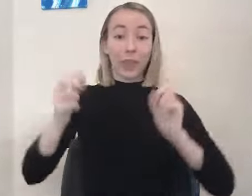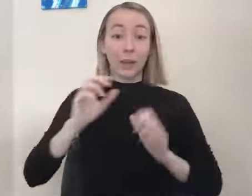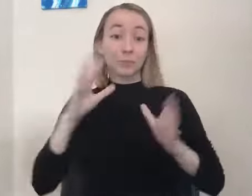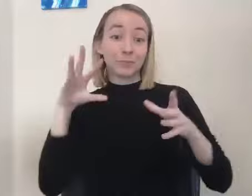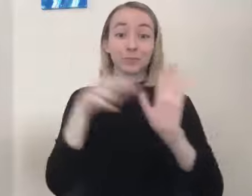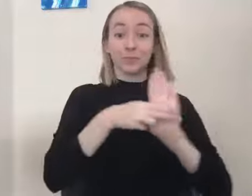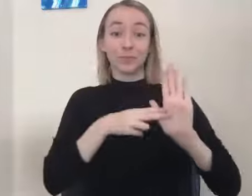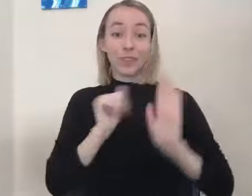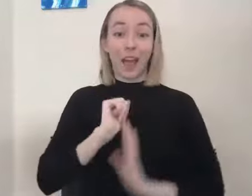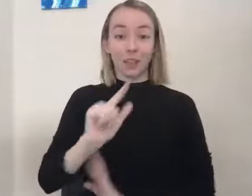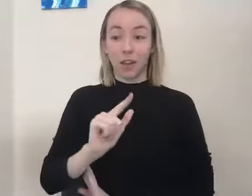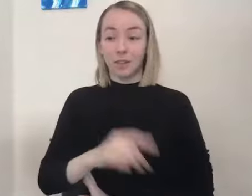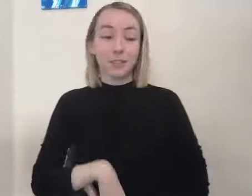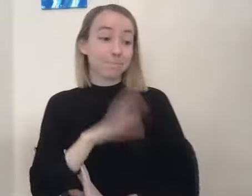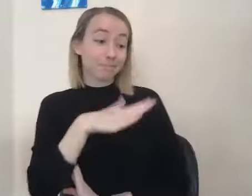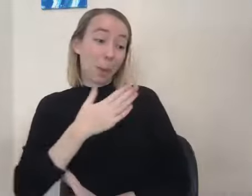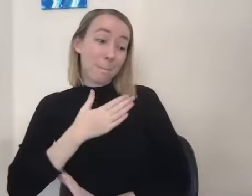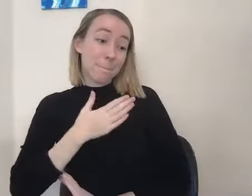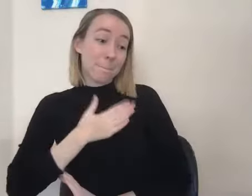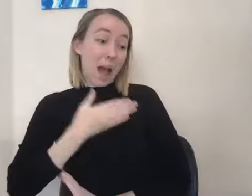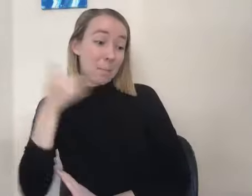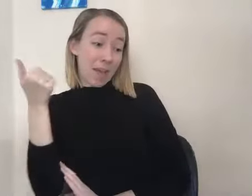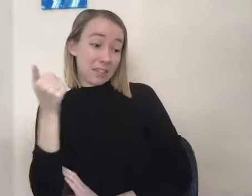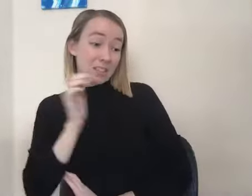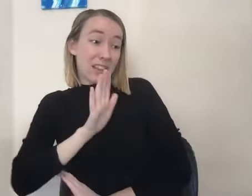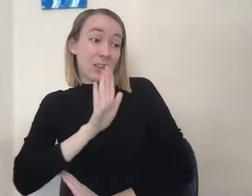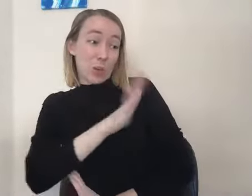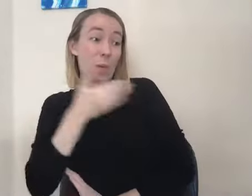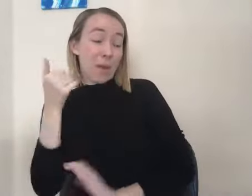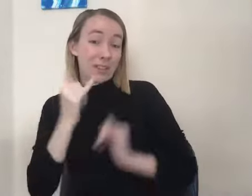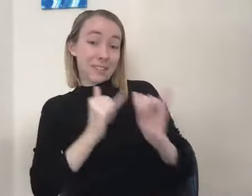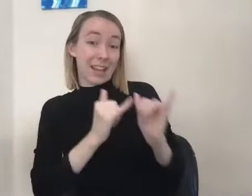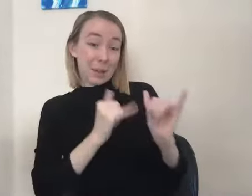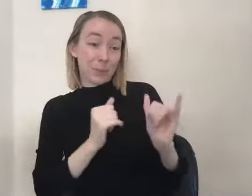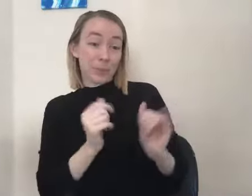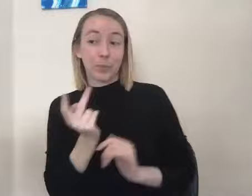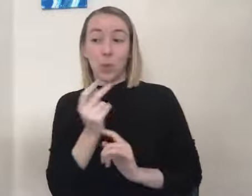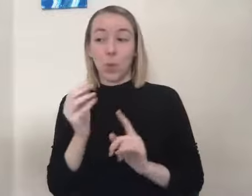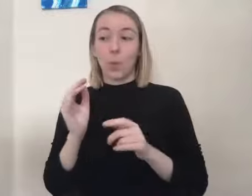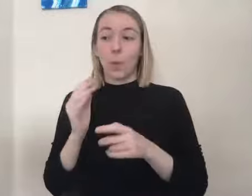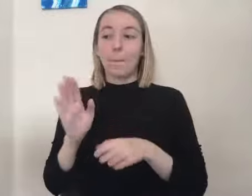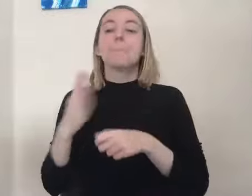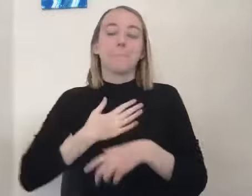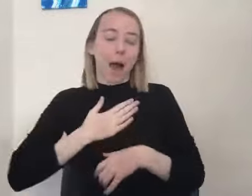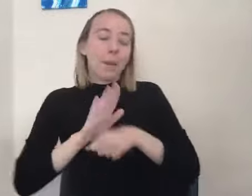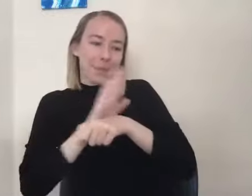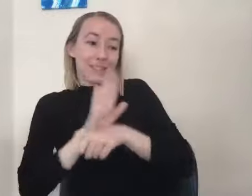her. But she told me when I was getting in Al-Anon, and I was, you know, Mrs. Al-Anon, you know, she says